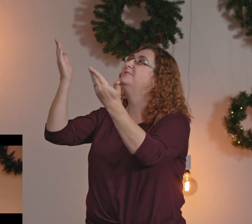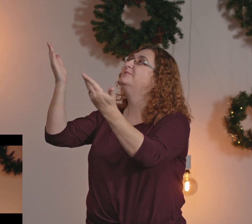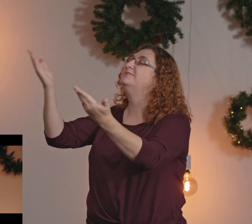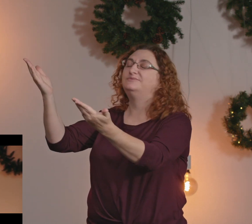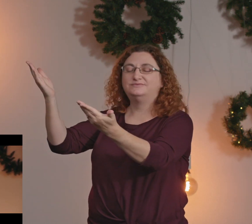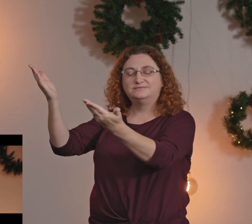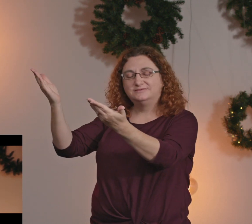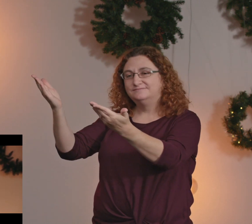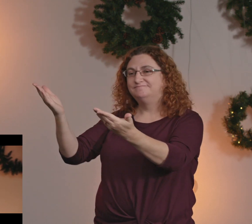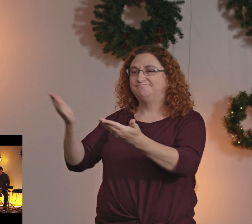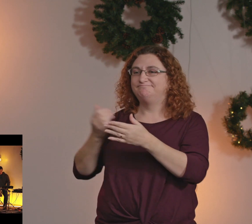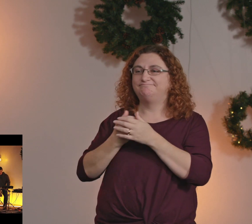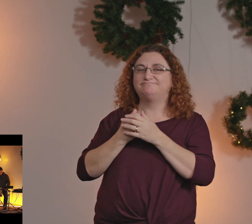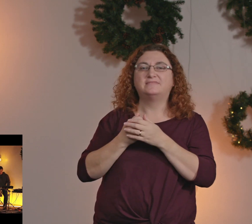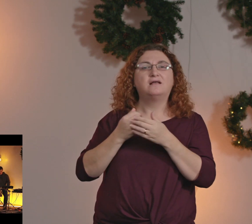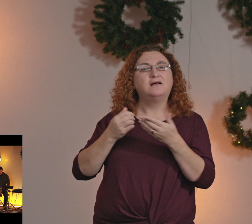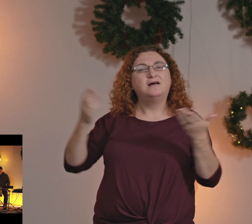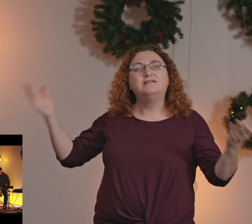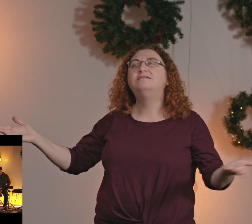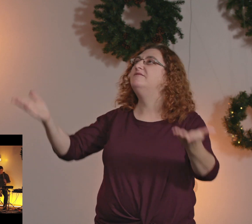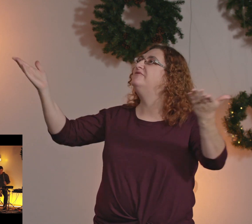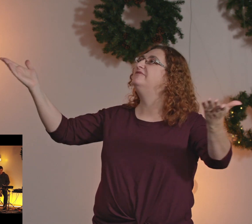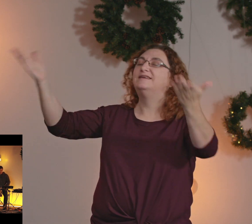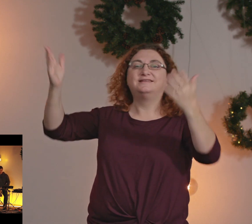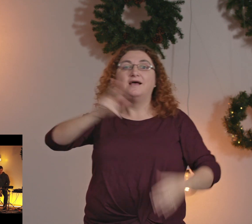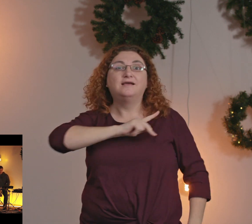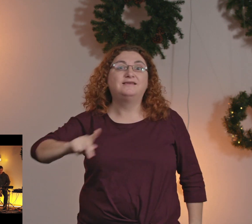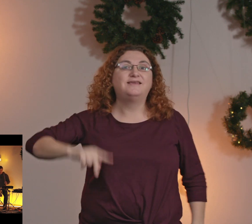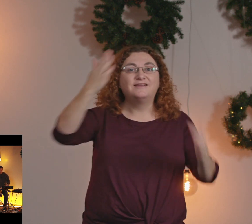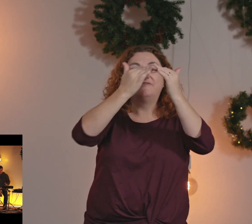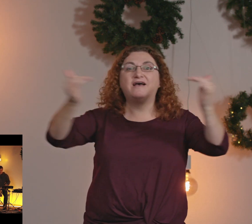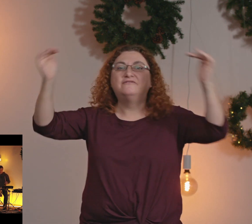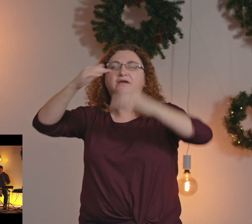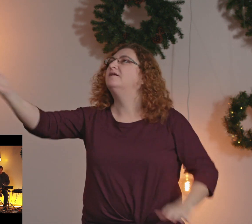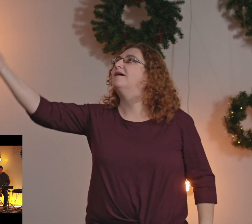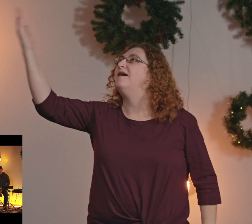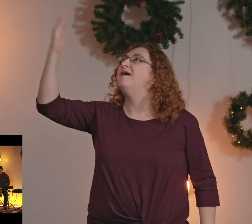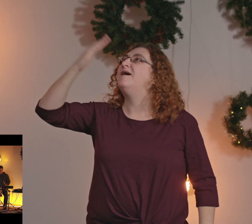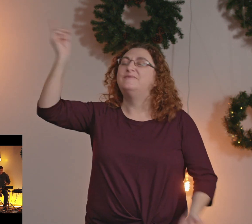lifted up. King of heaven, come down.